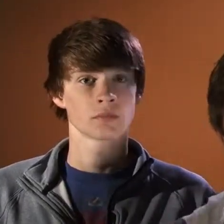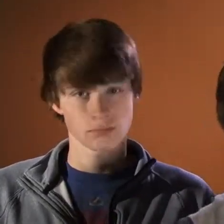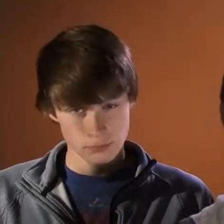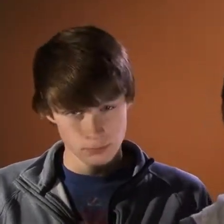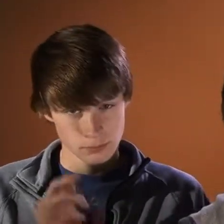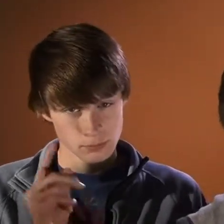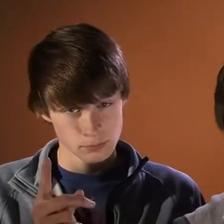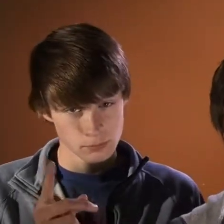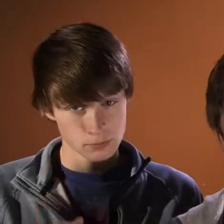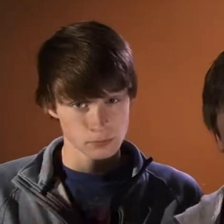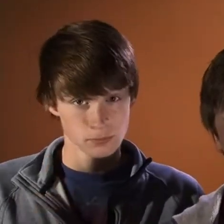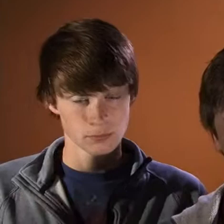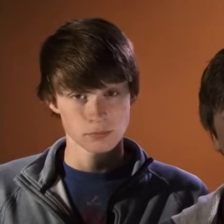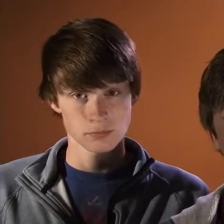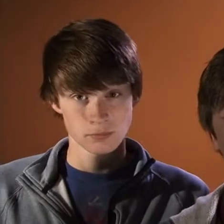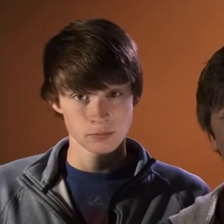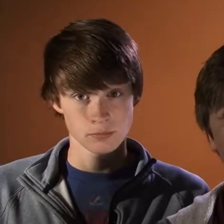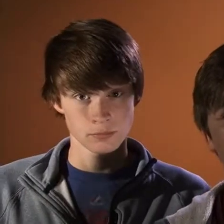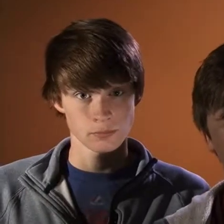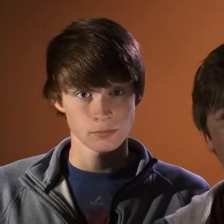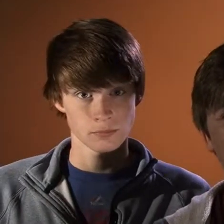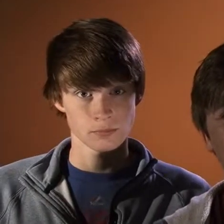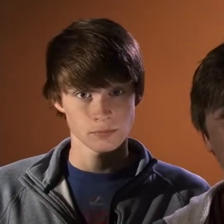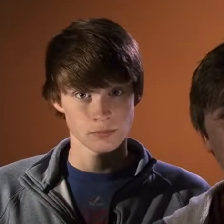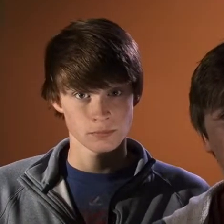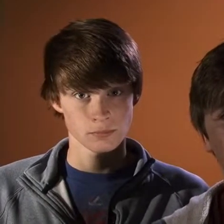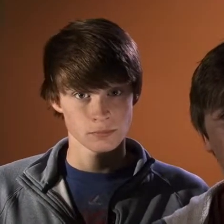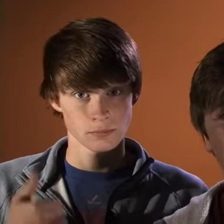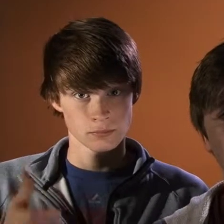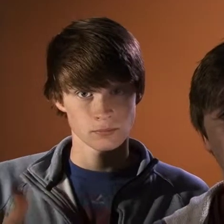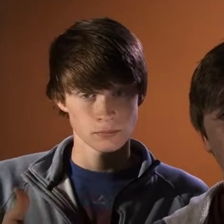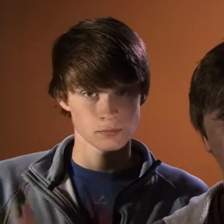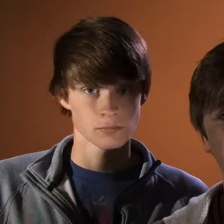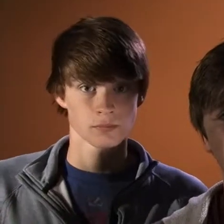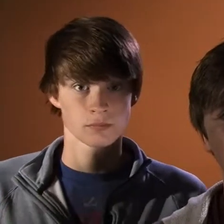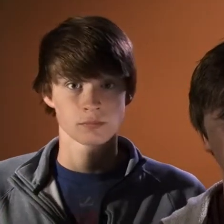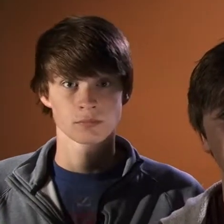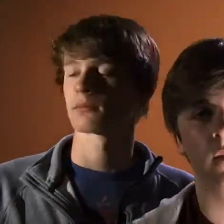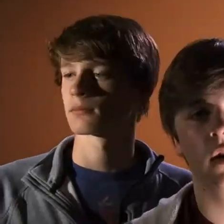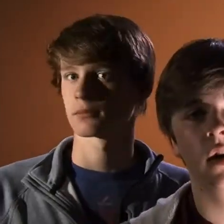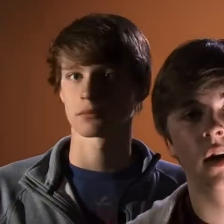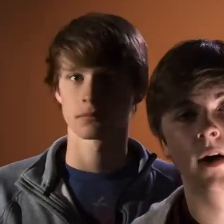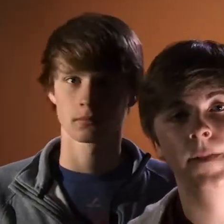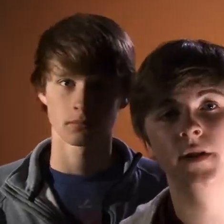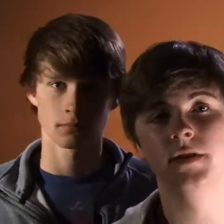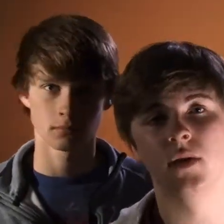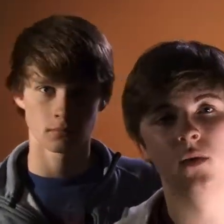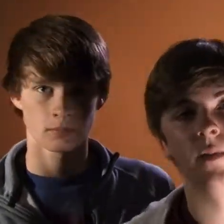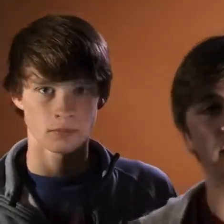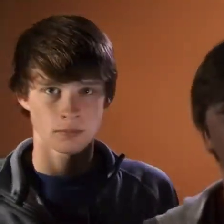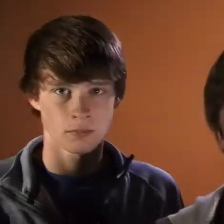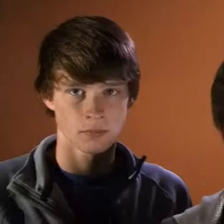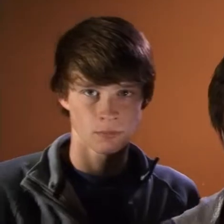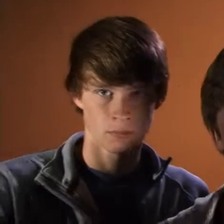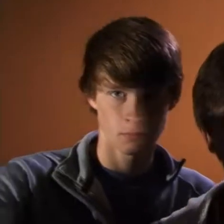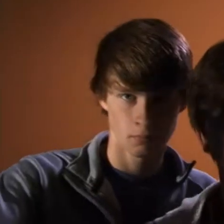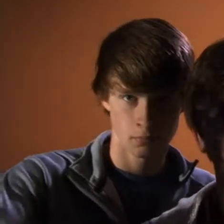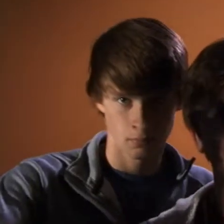senior meeting, guest speakers, and verification of your names for graduation. On Thursday, we will meet in periods